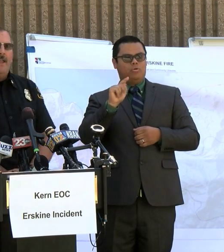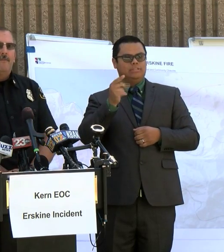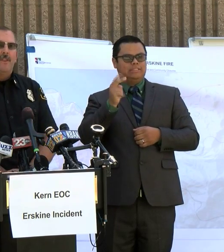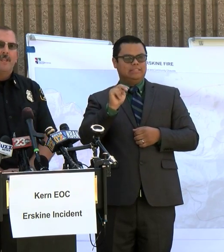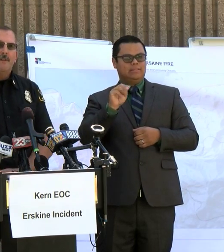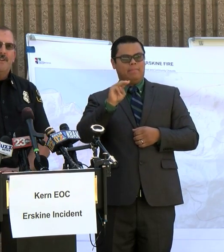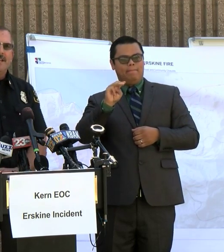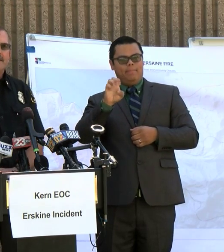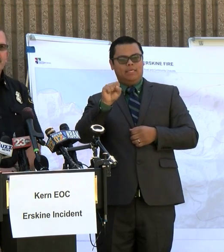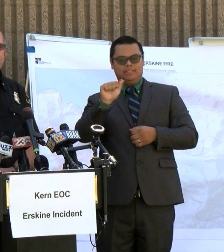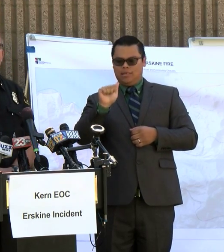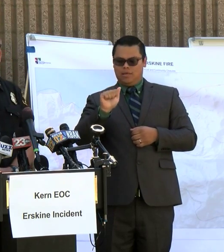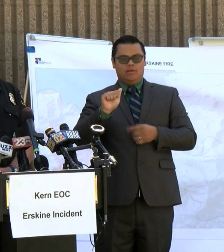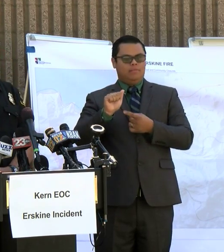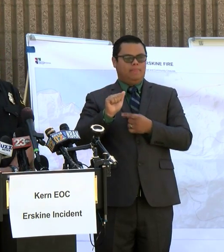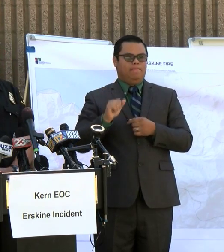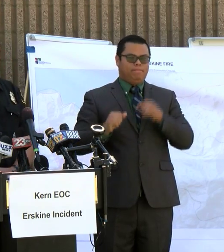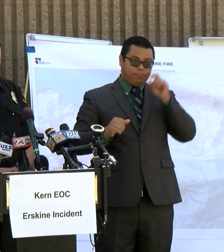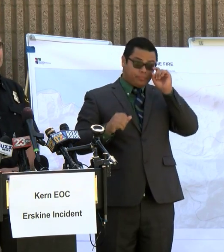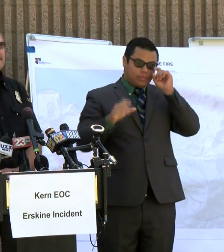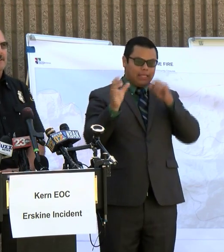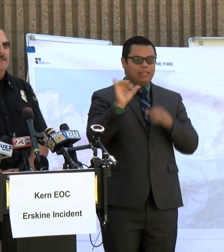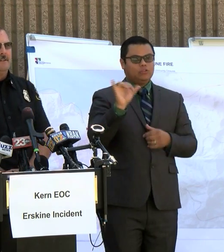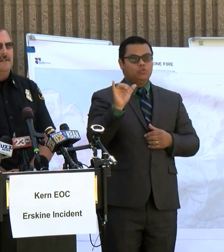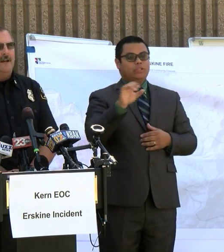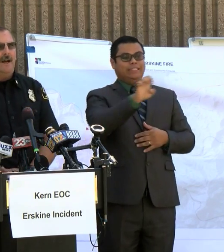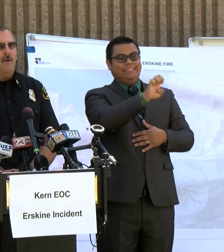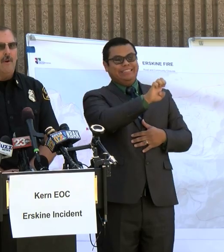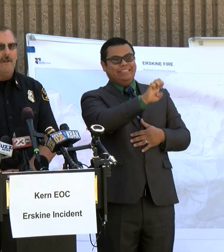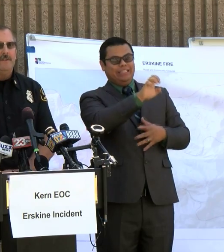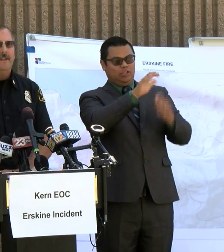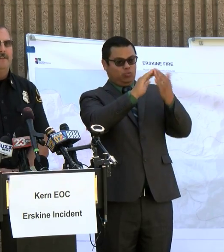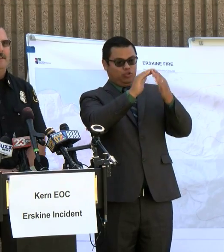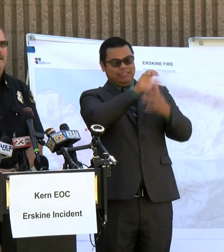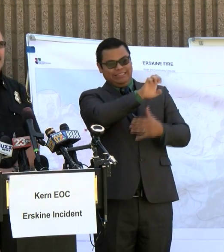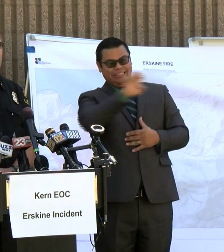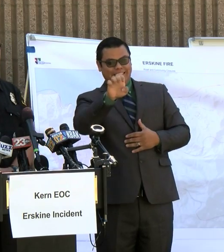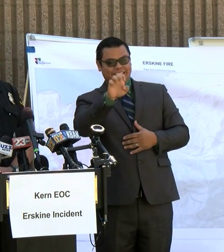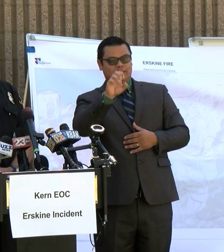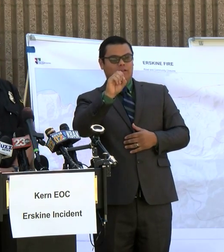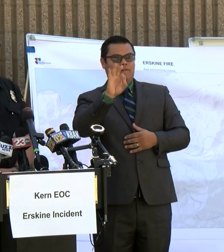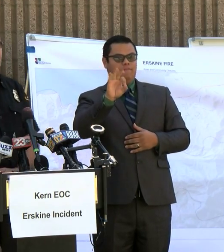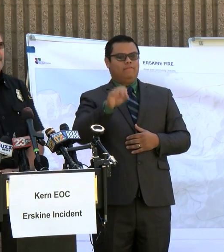and then the communities east of South Lake, Weldon,